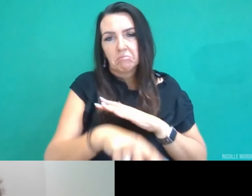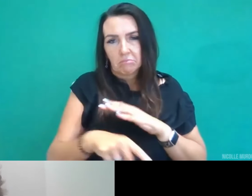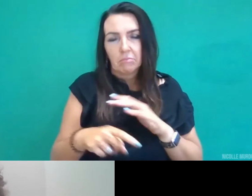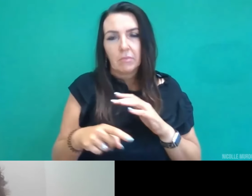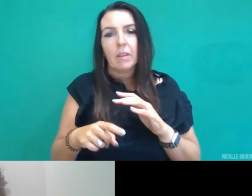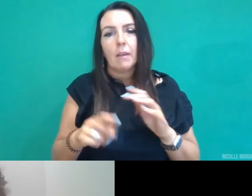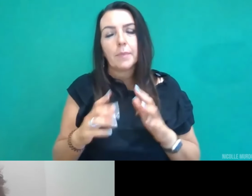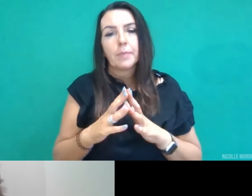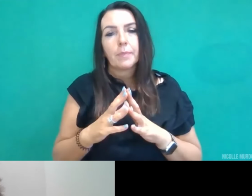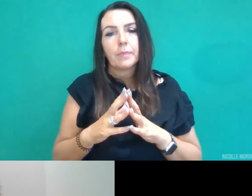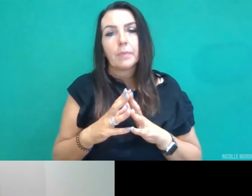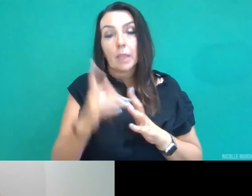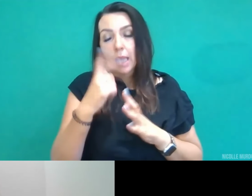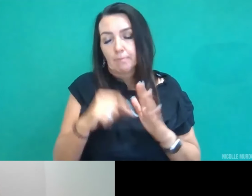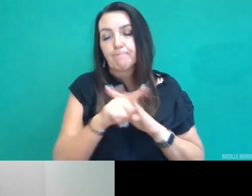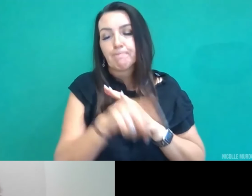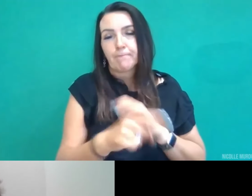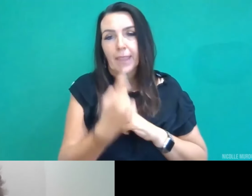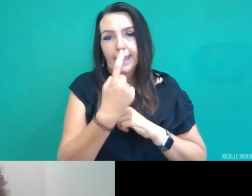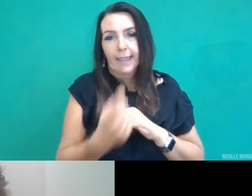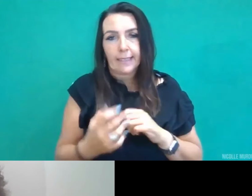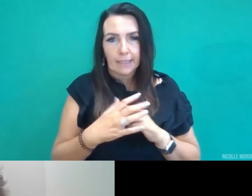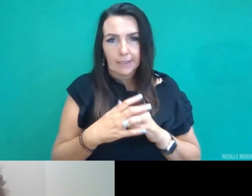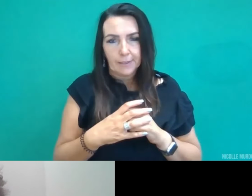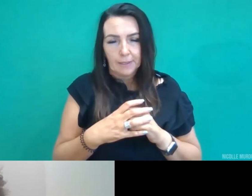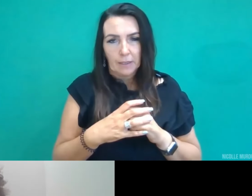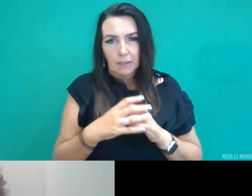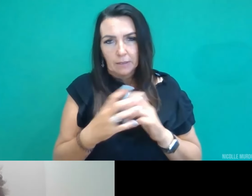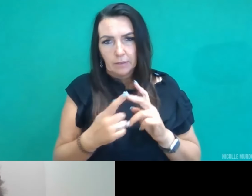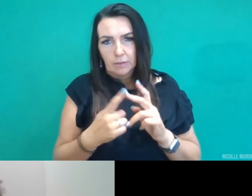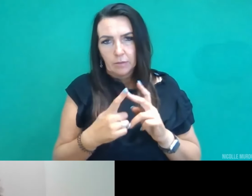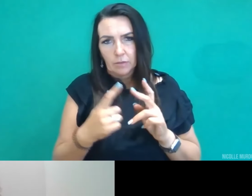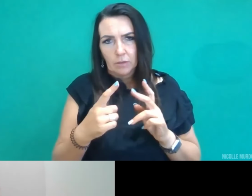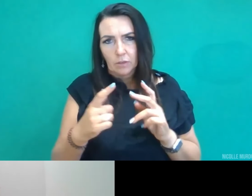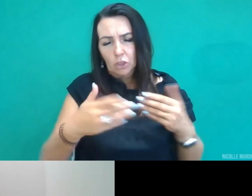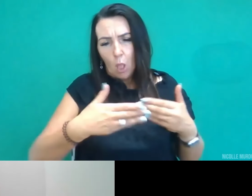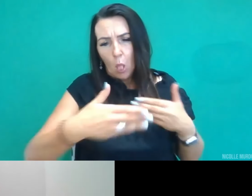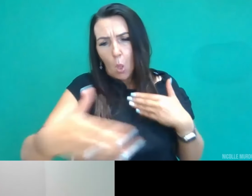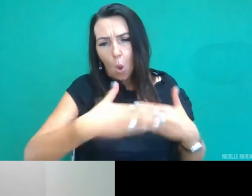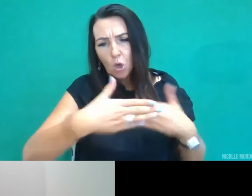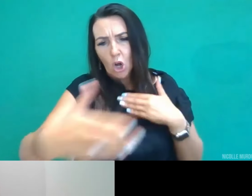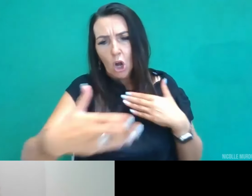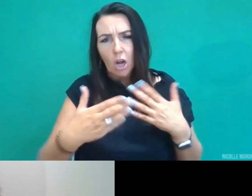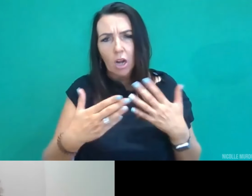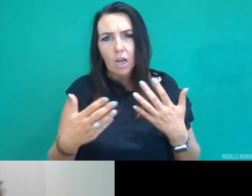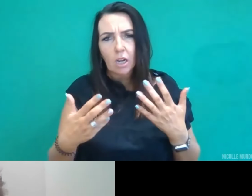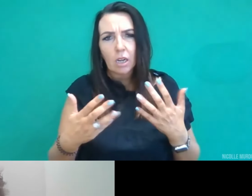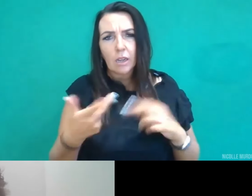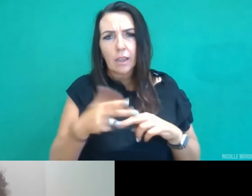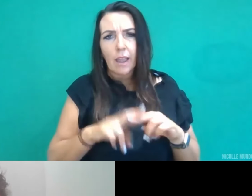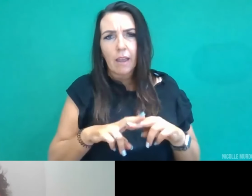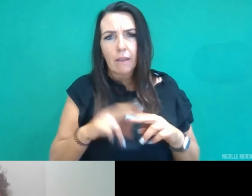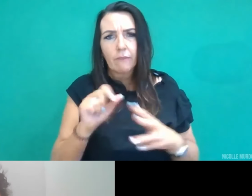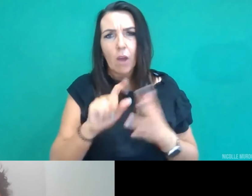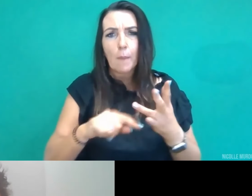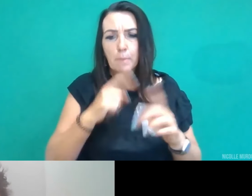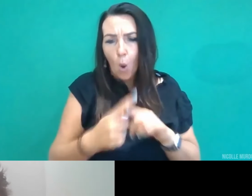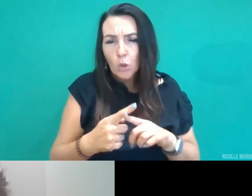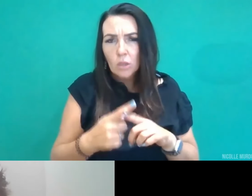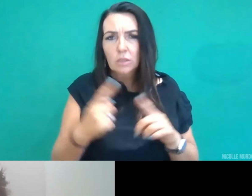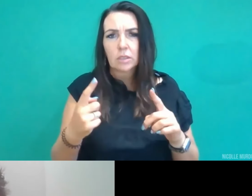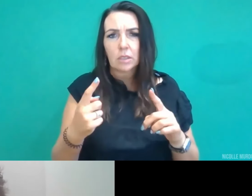to leave the home, and then I think there's a longer isolation period for any pox or vesicles that are unable